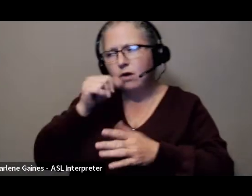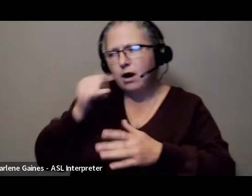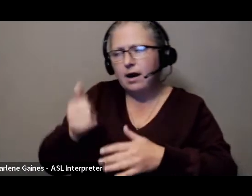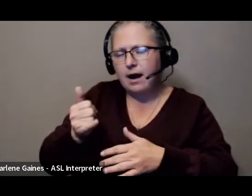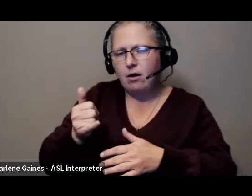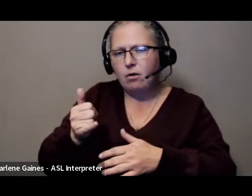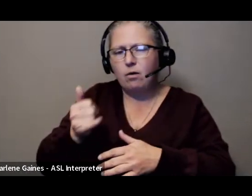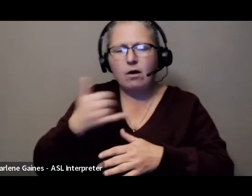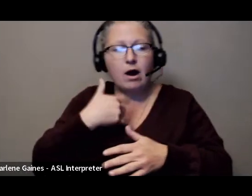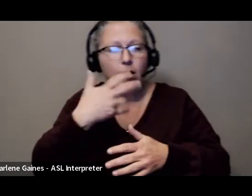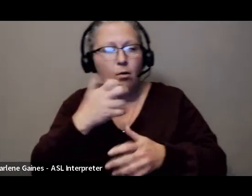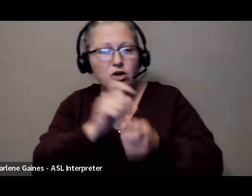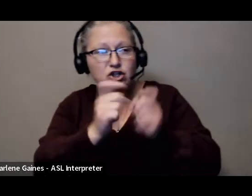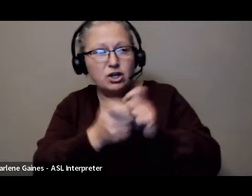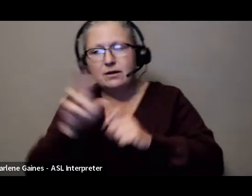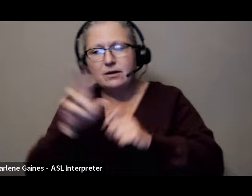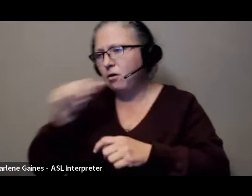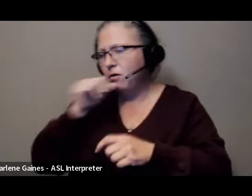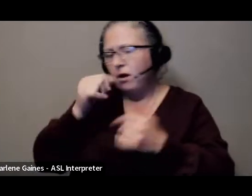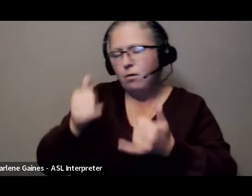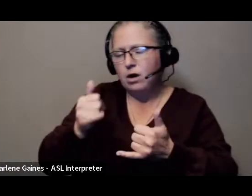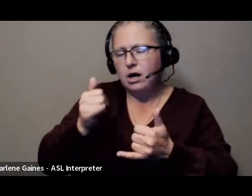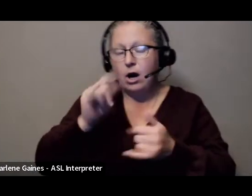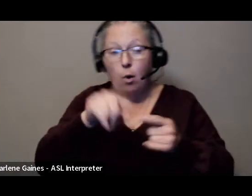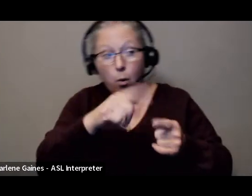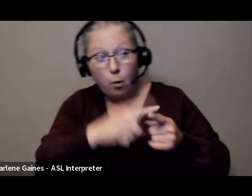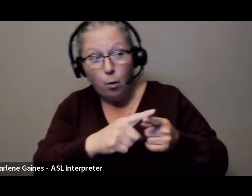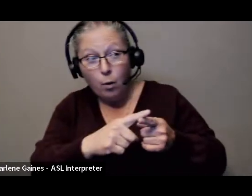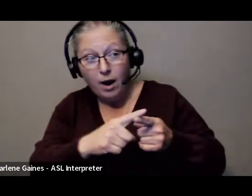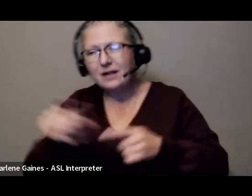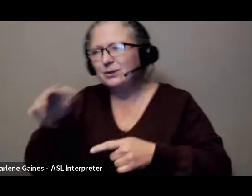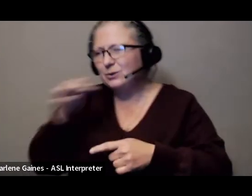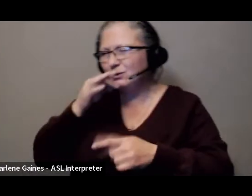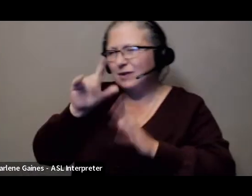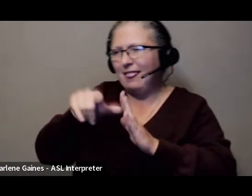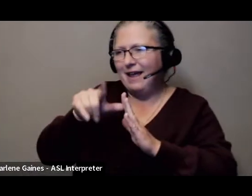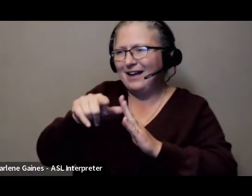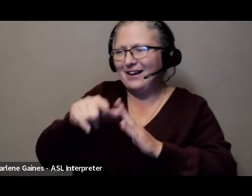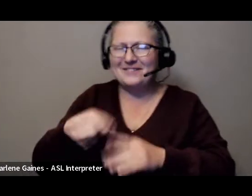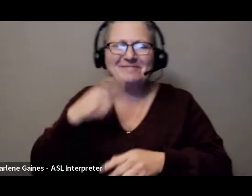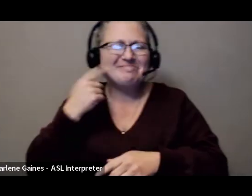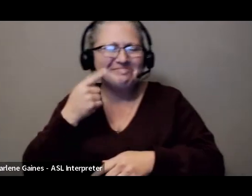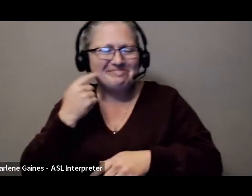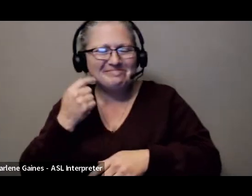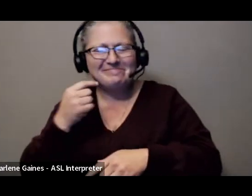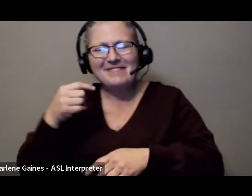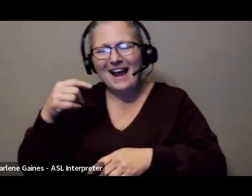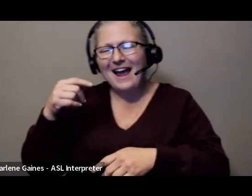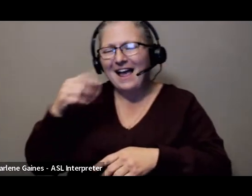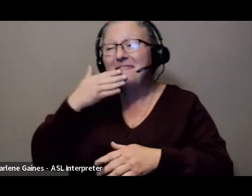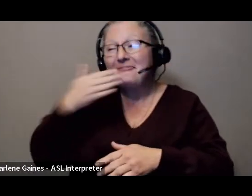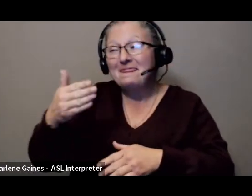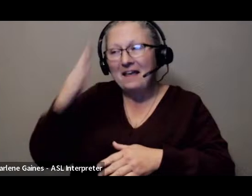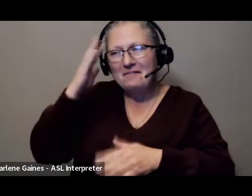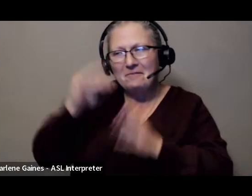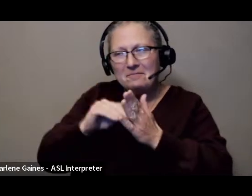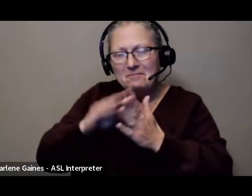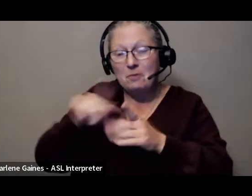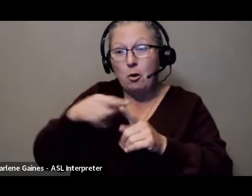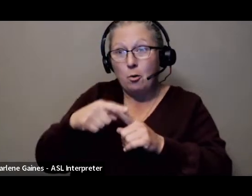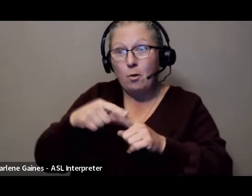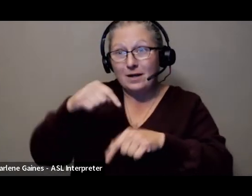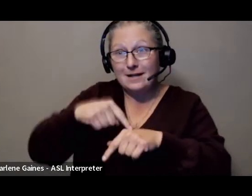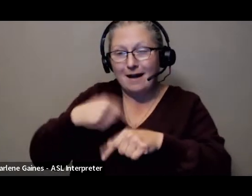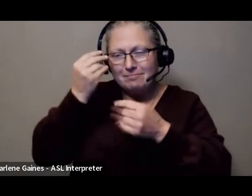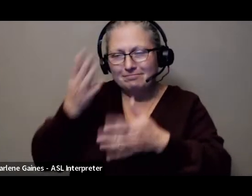to change. This is not the right time. Okay, when would that time be? That's coming up later. Okay. But thanks for your note. And when we get to that, we'll